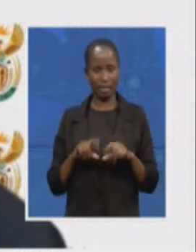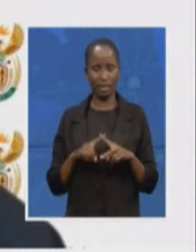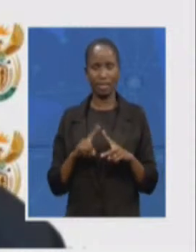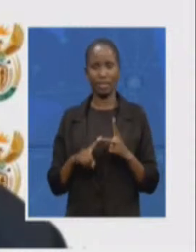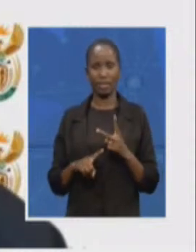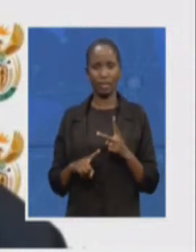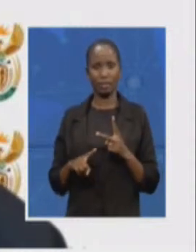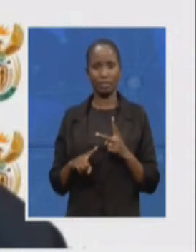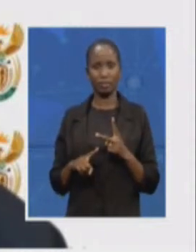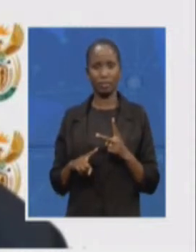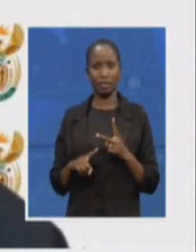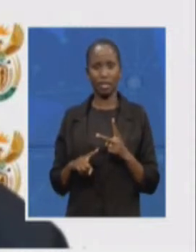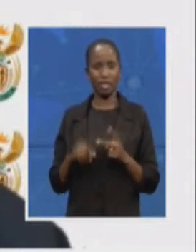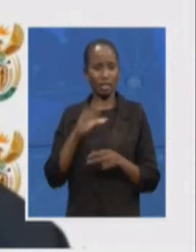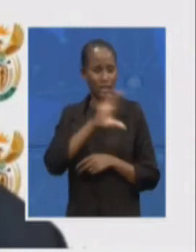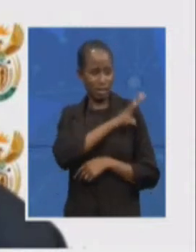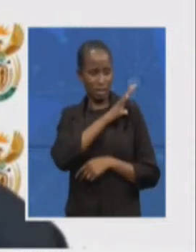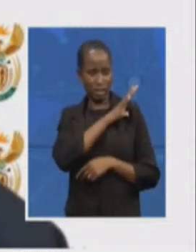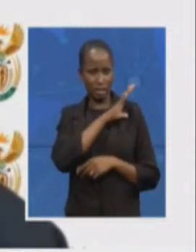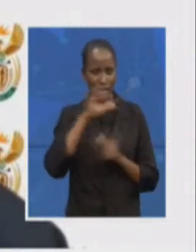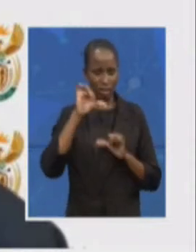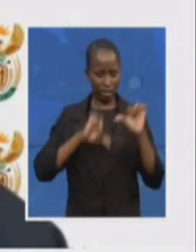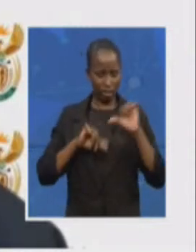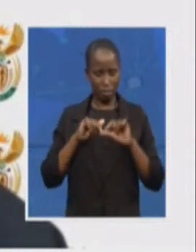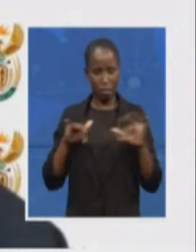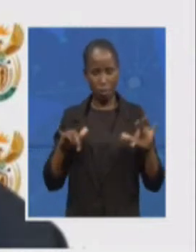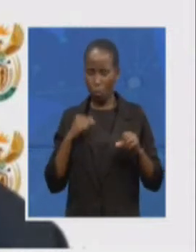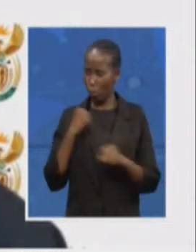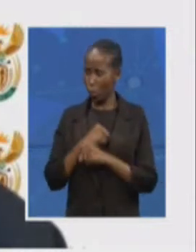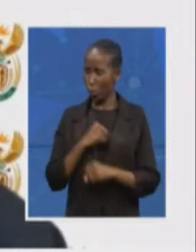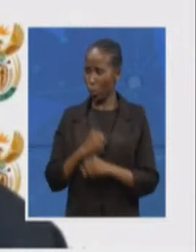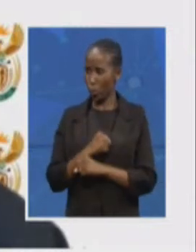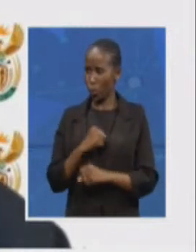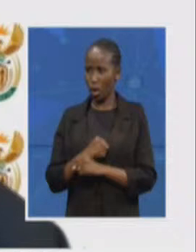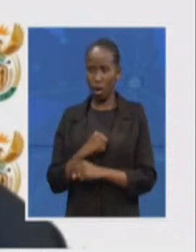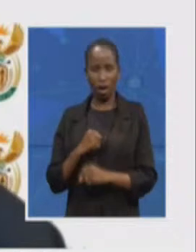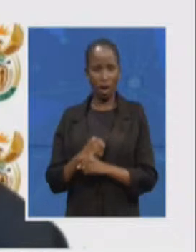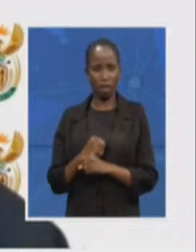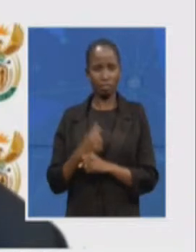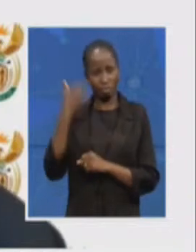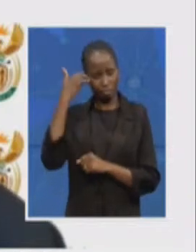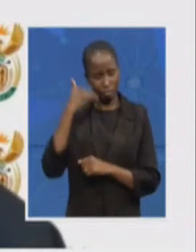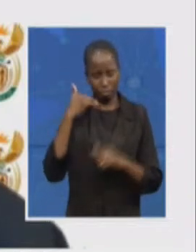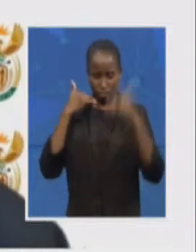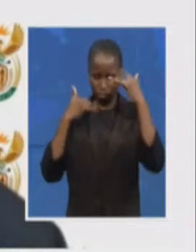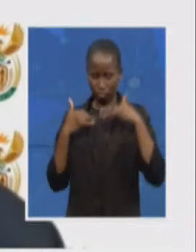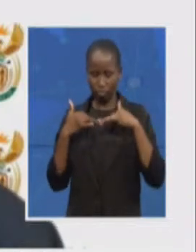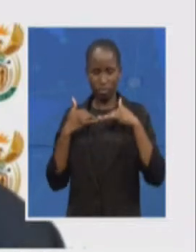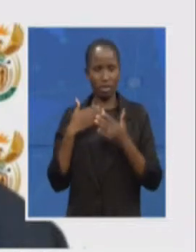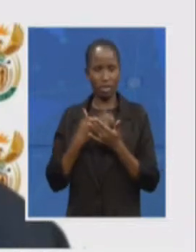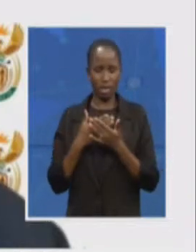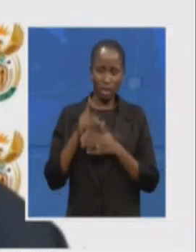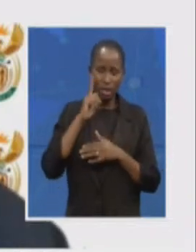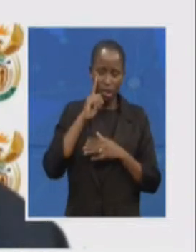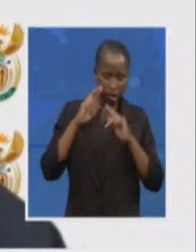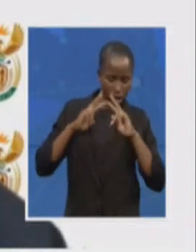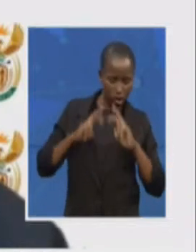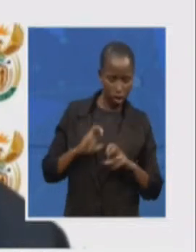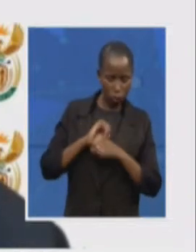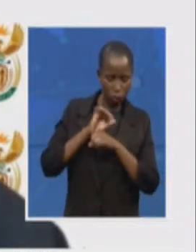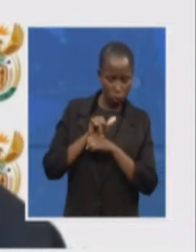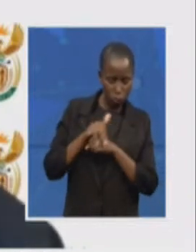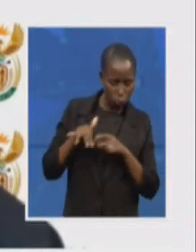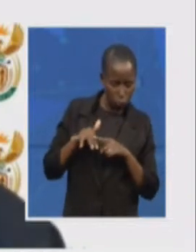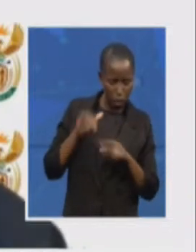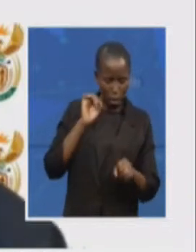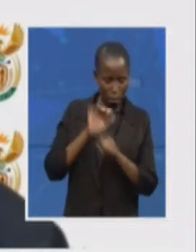hourly, studying this virus, its characteristics, and its impact on us as human